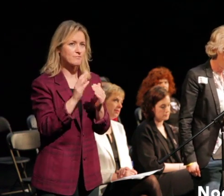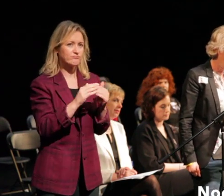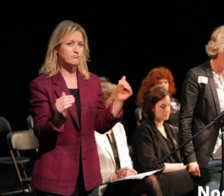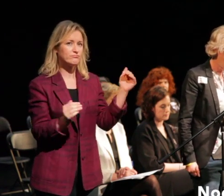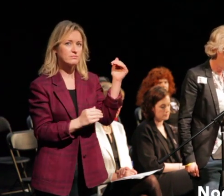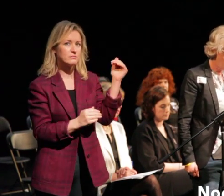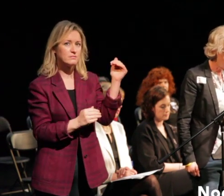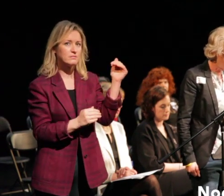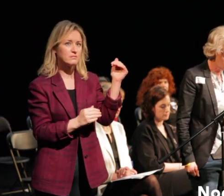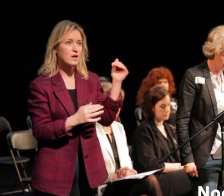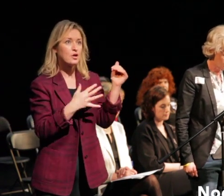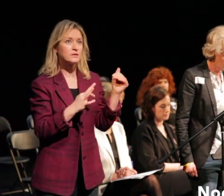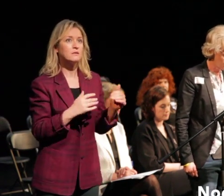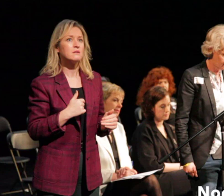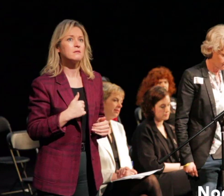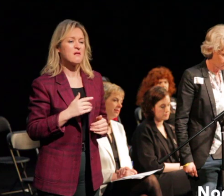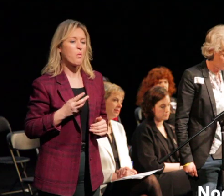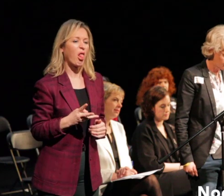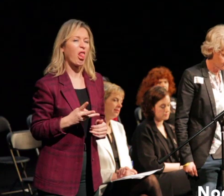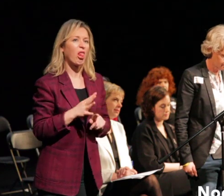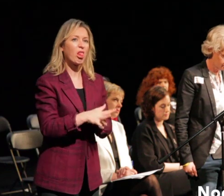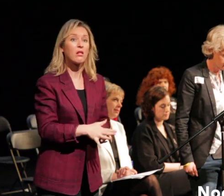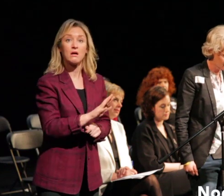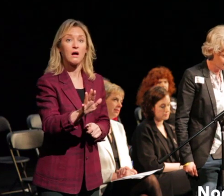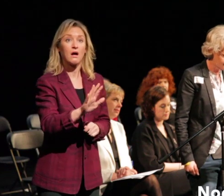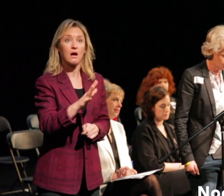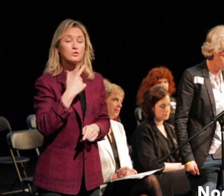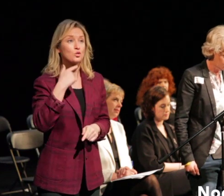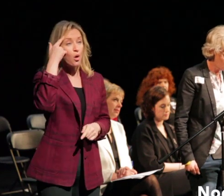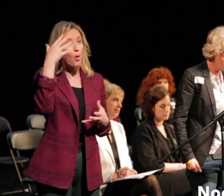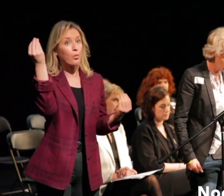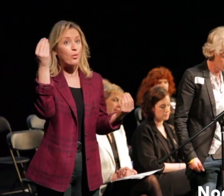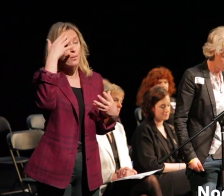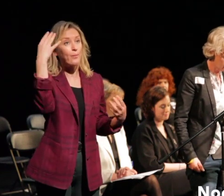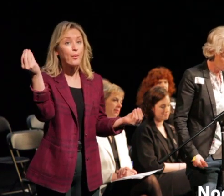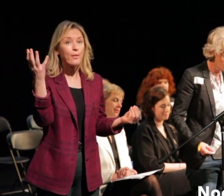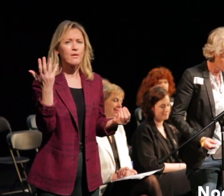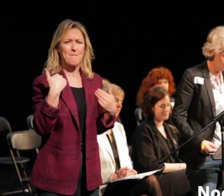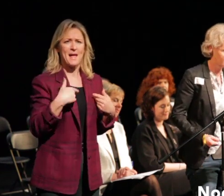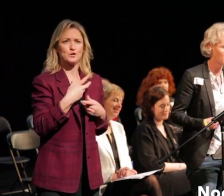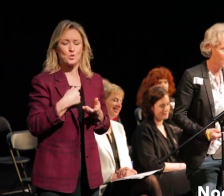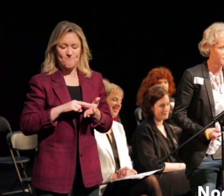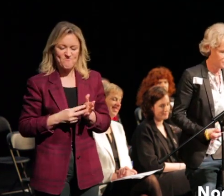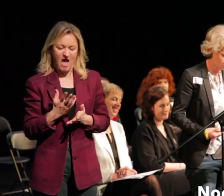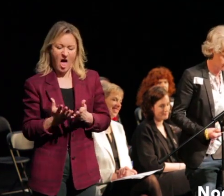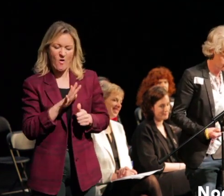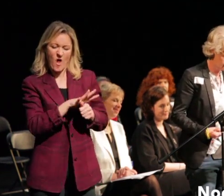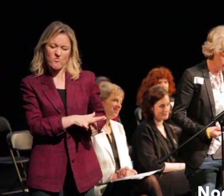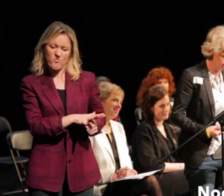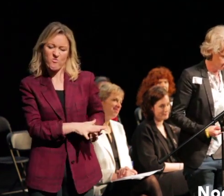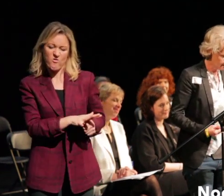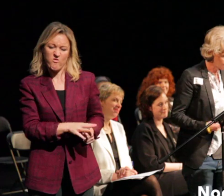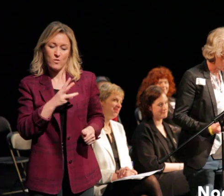malicious imbalance. I don't think the men in theatre who make the decisions sit in rooms plotting ways to increase equality towards